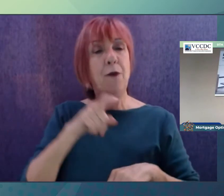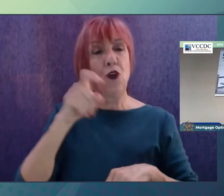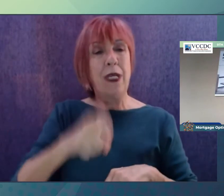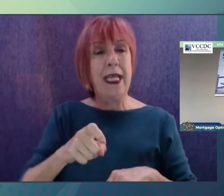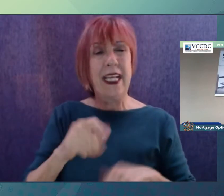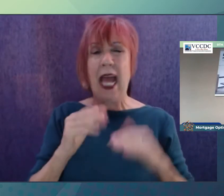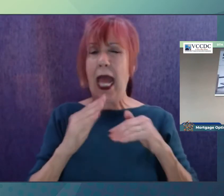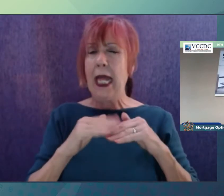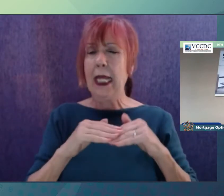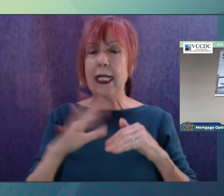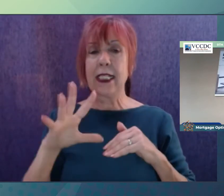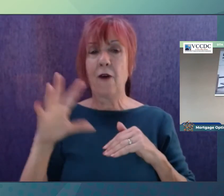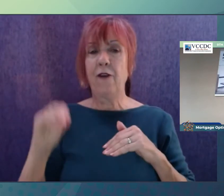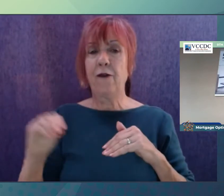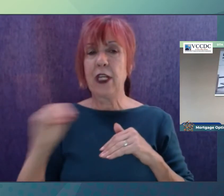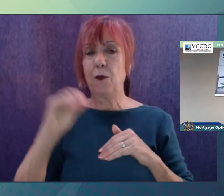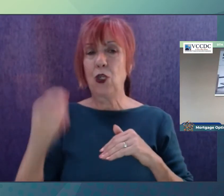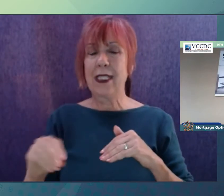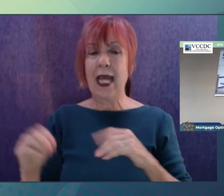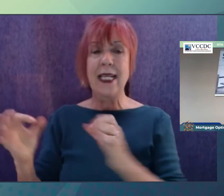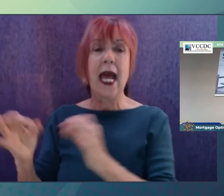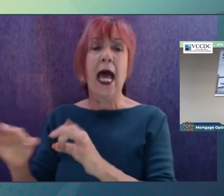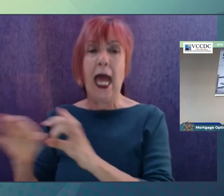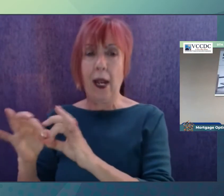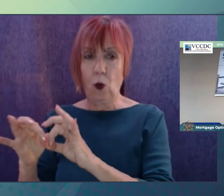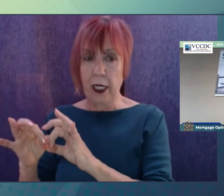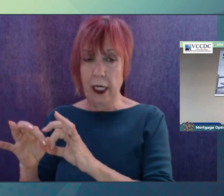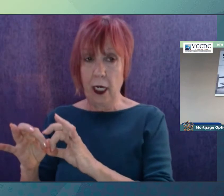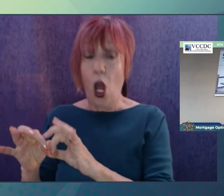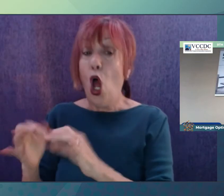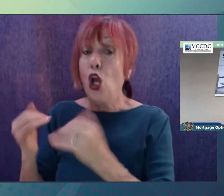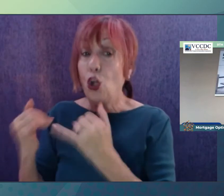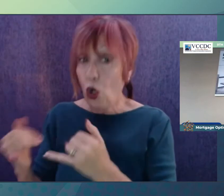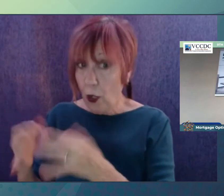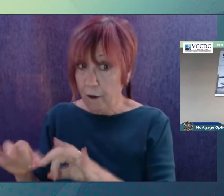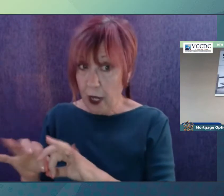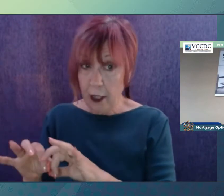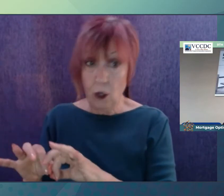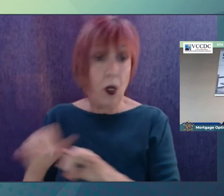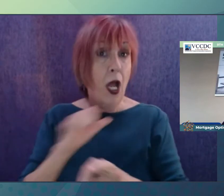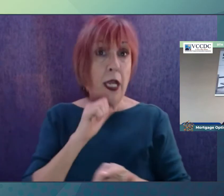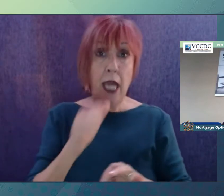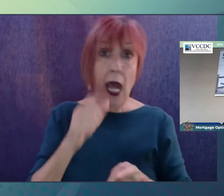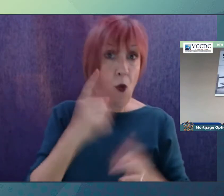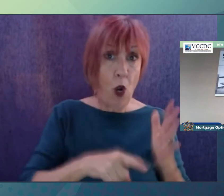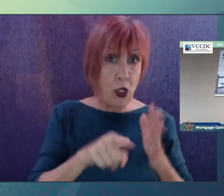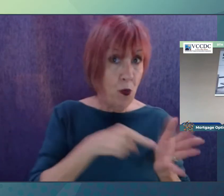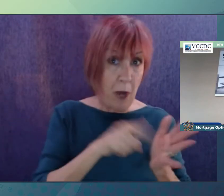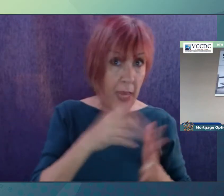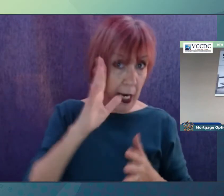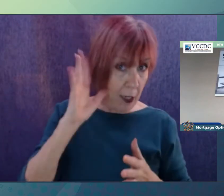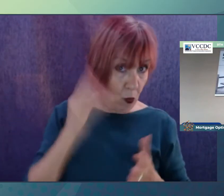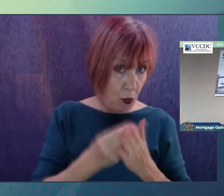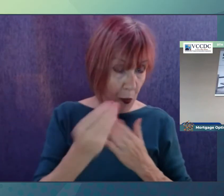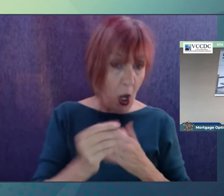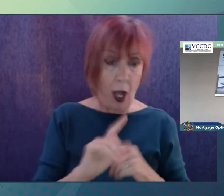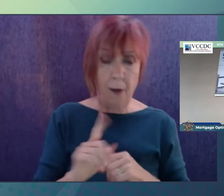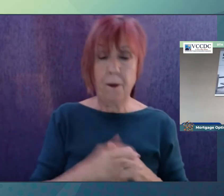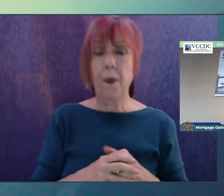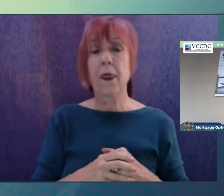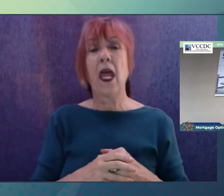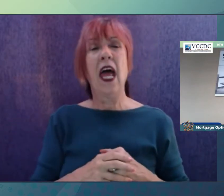based on your home's current value, not what you paid for it to qualify for a reverse mortgage, of course. And the standards vary by